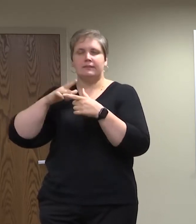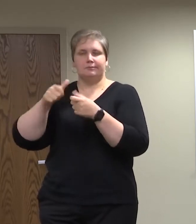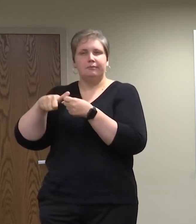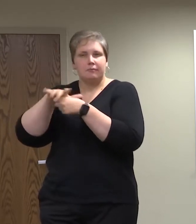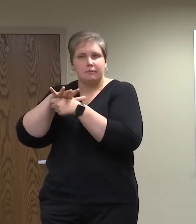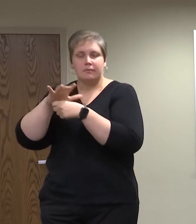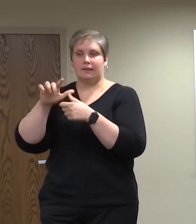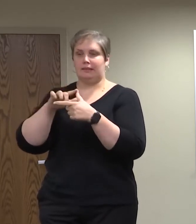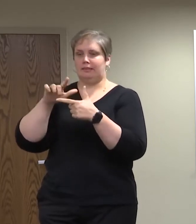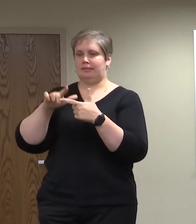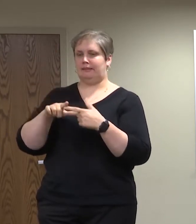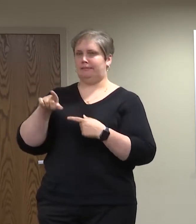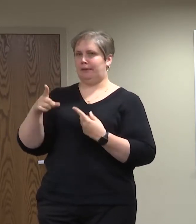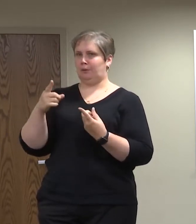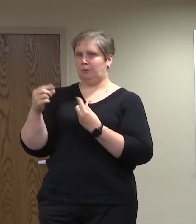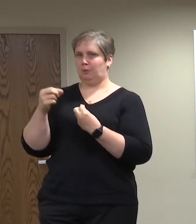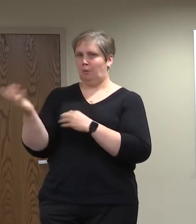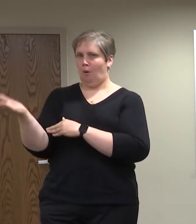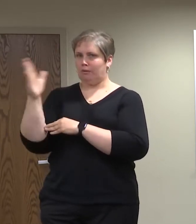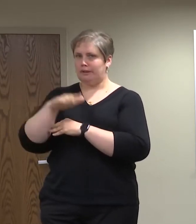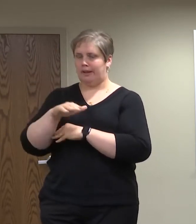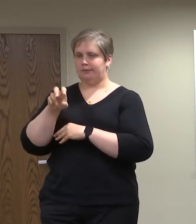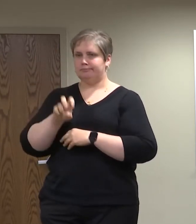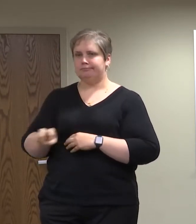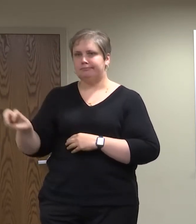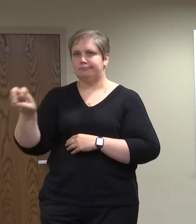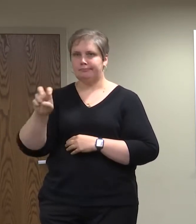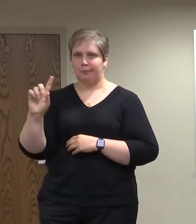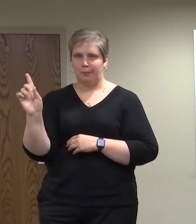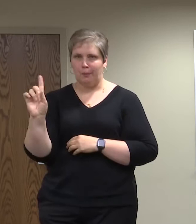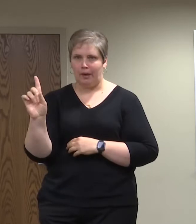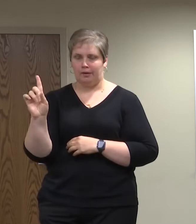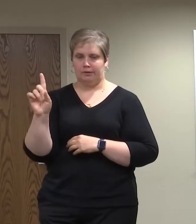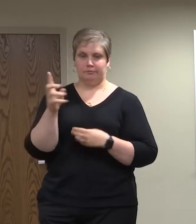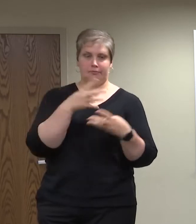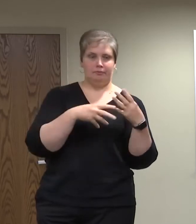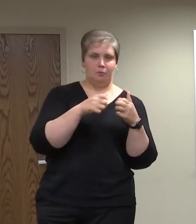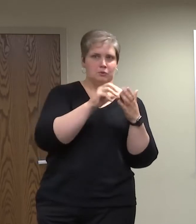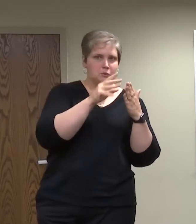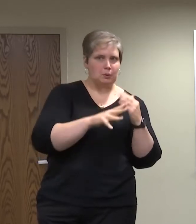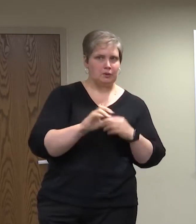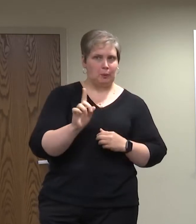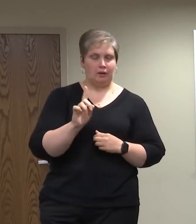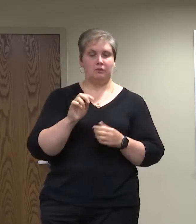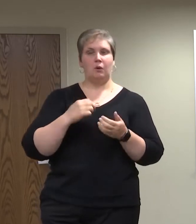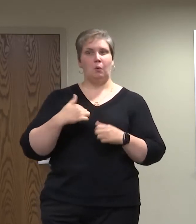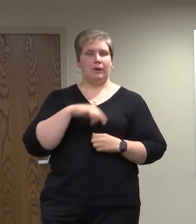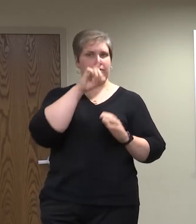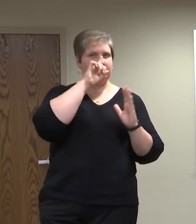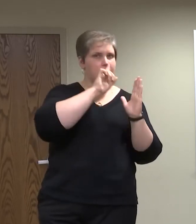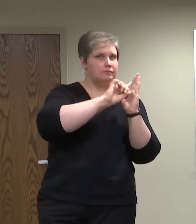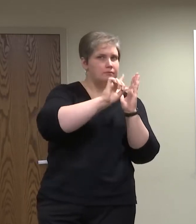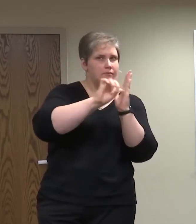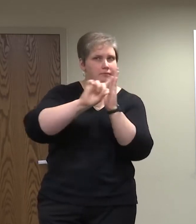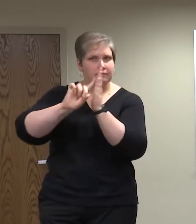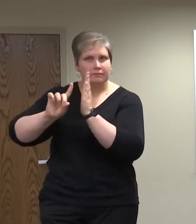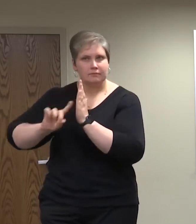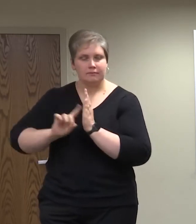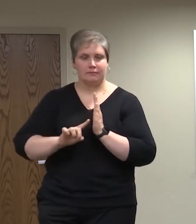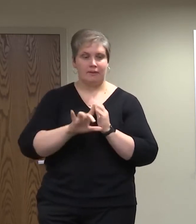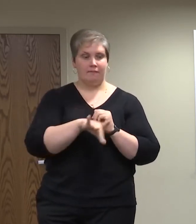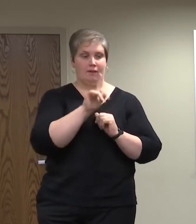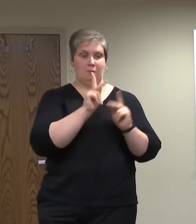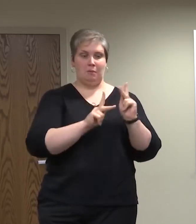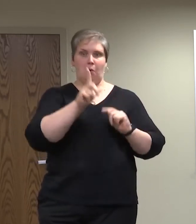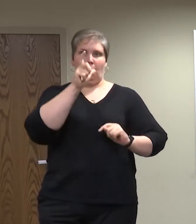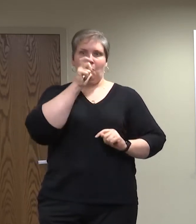educational system? How are they involved and engaged with the students? So we can clearly identify who's a close contact and quarantine those